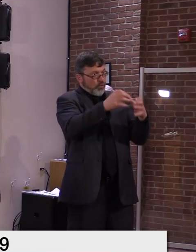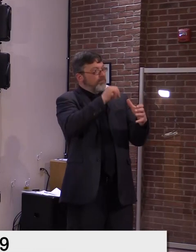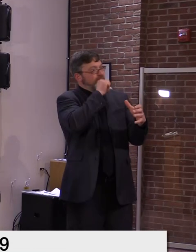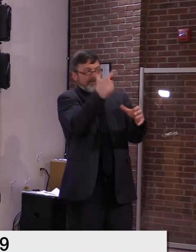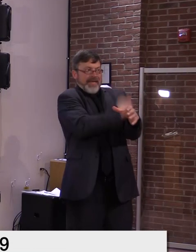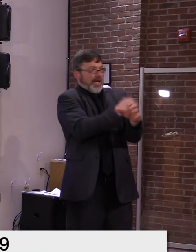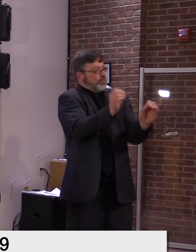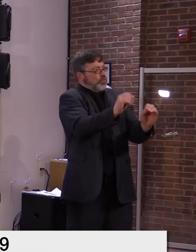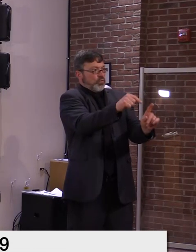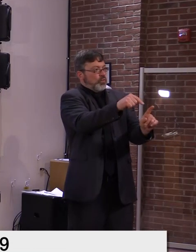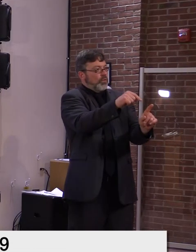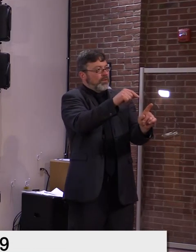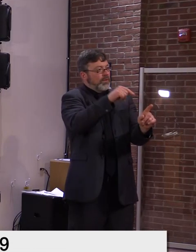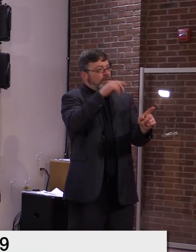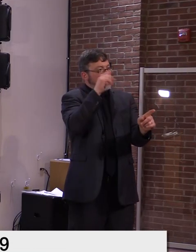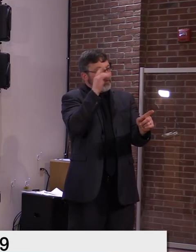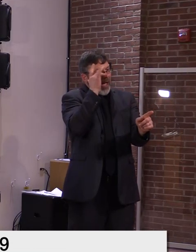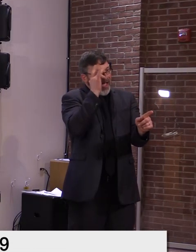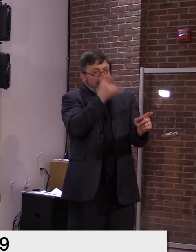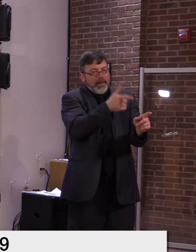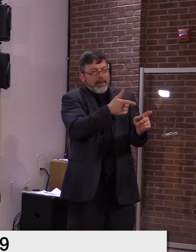proof of vaccination.